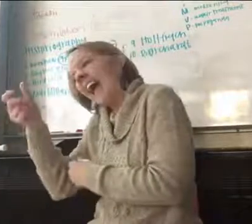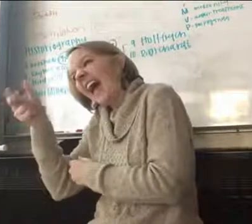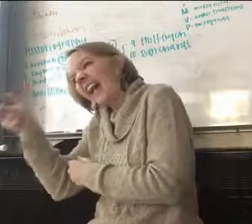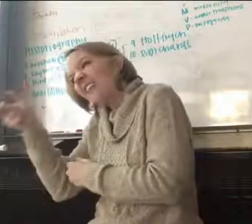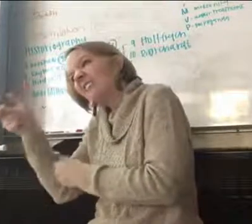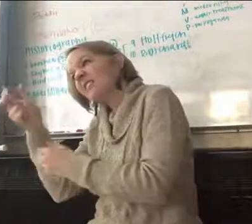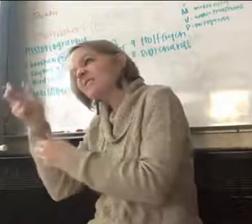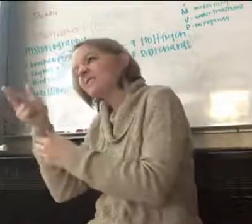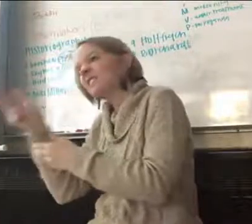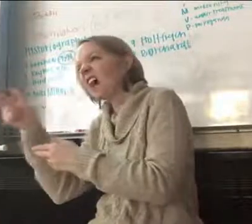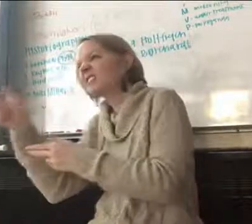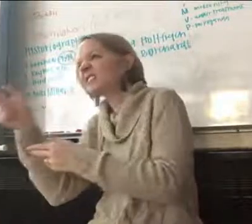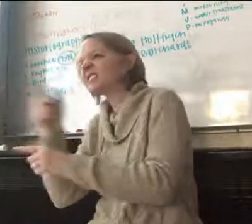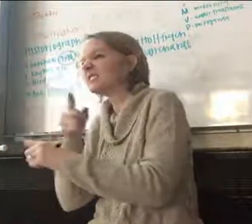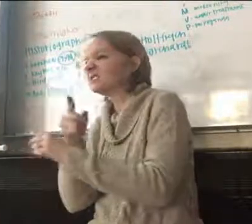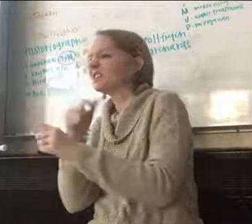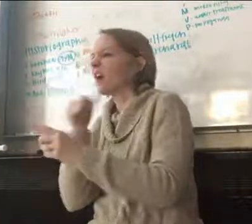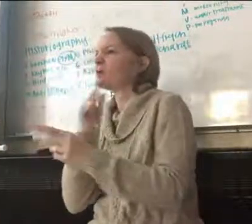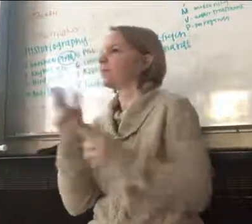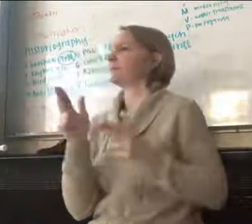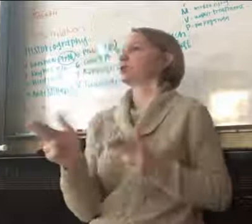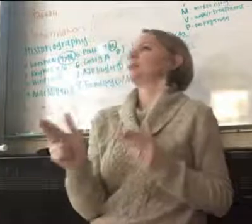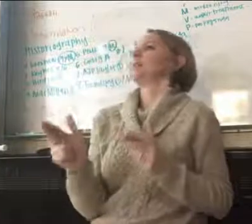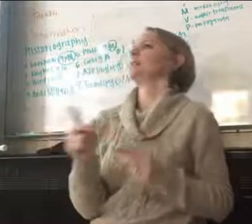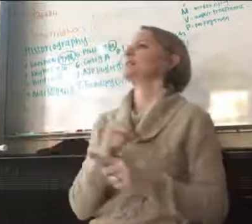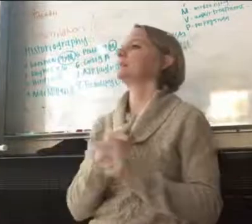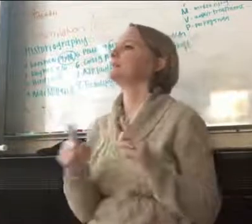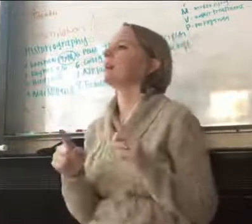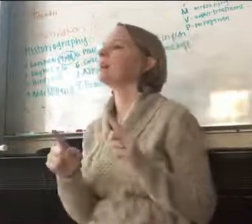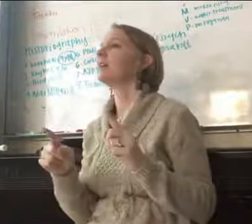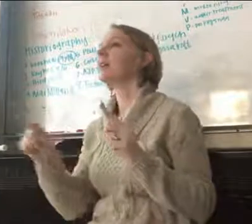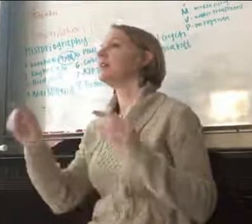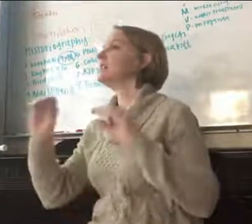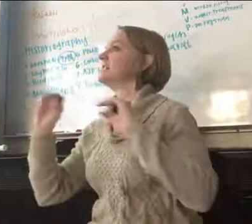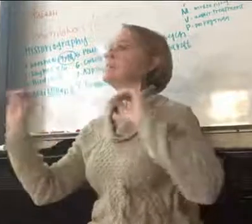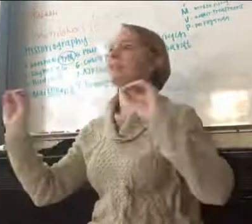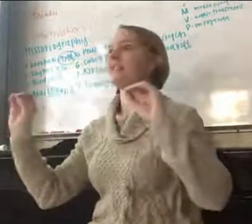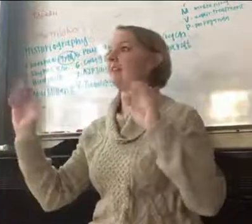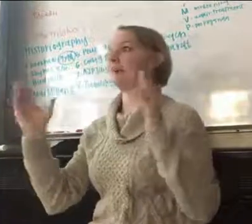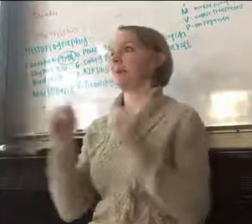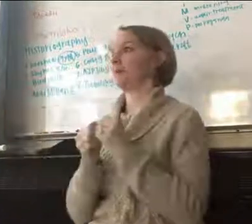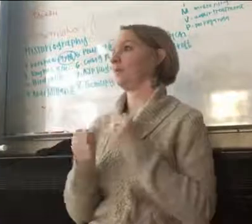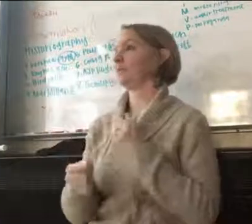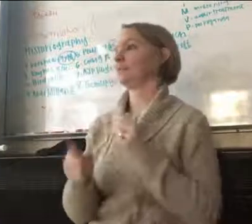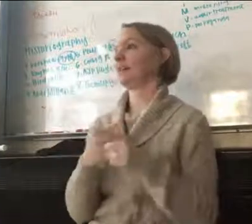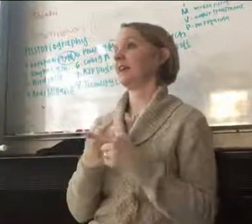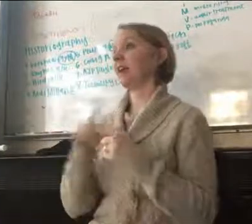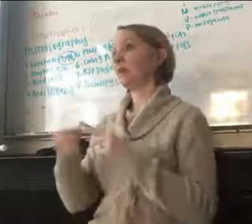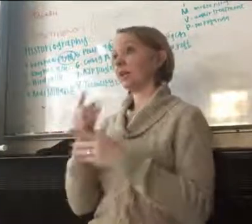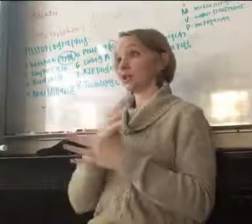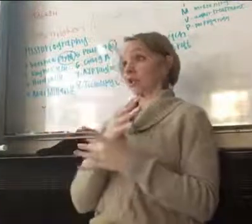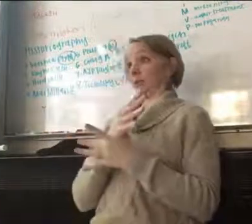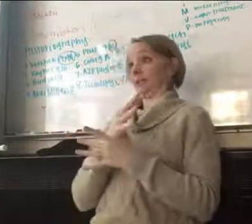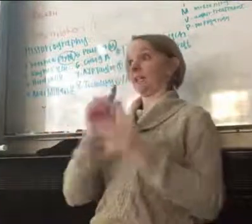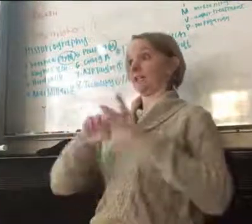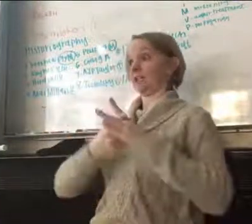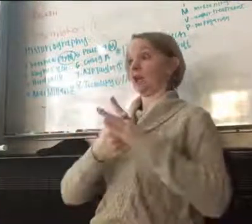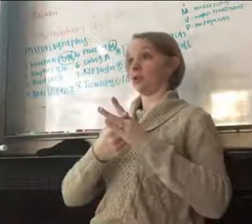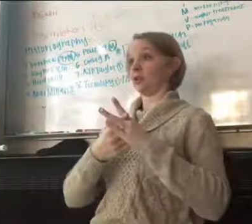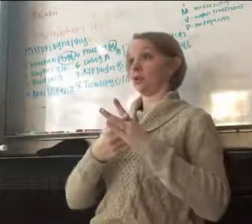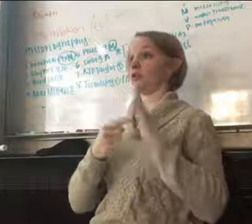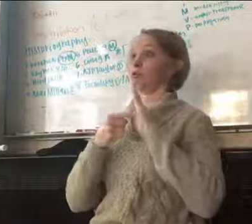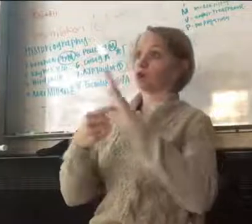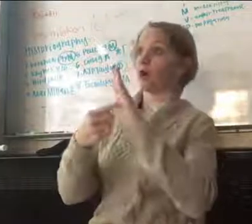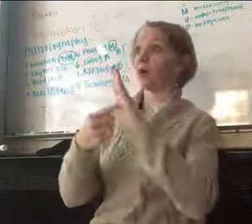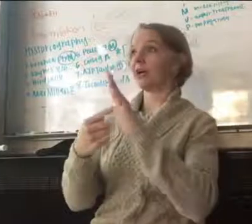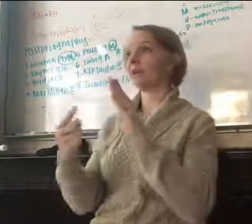guns, but rapid feed belts across the world, but nothing in comparison to this. And then when Germany starts to premiere it in the first couple